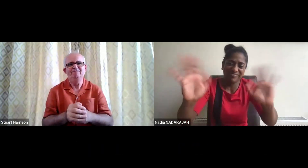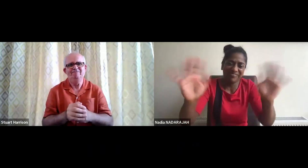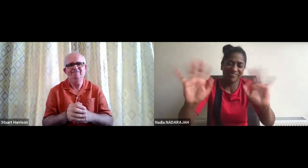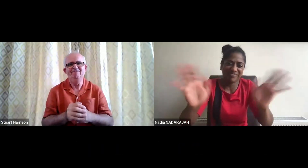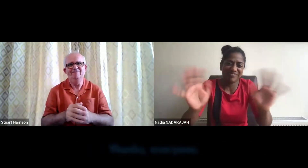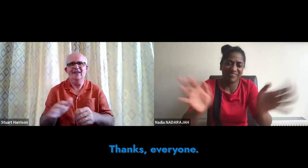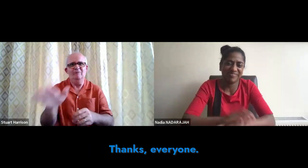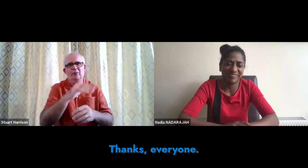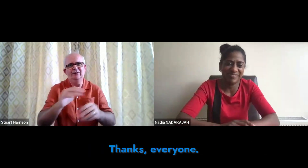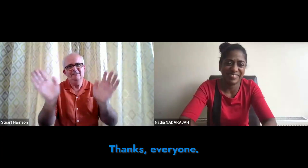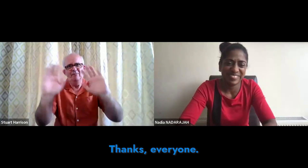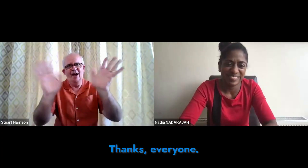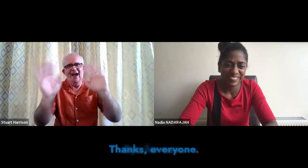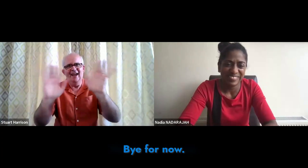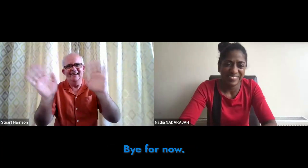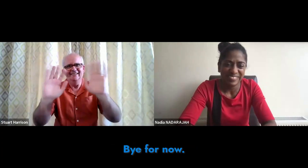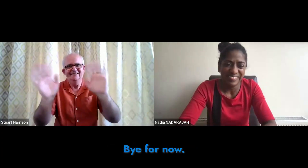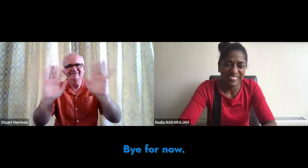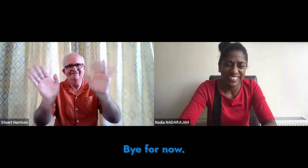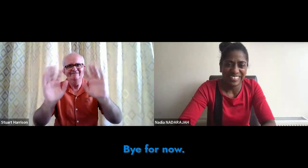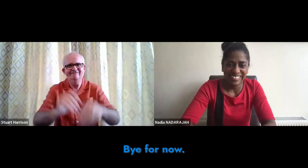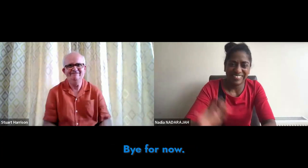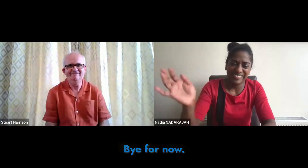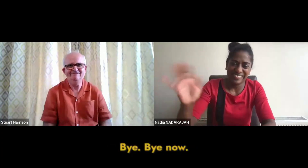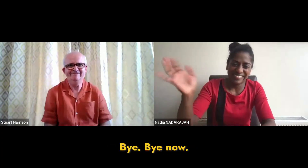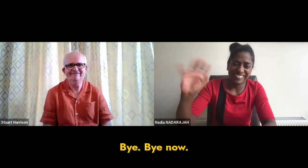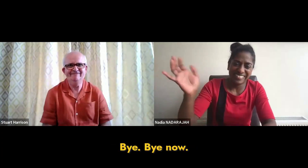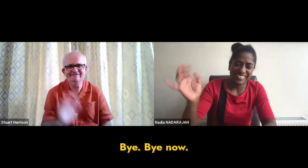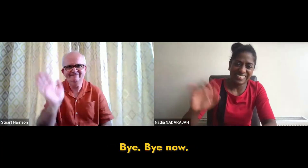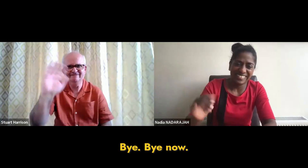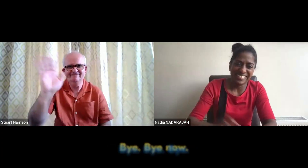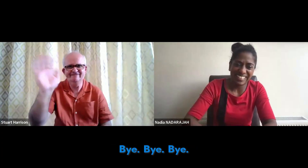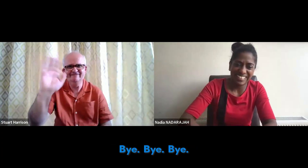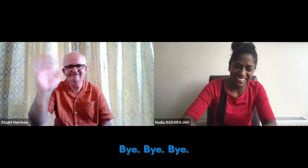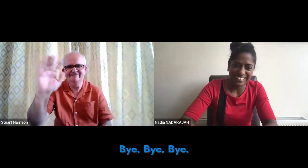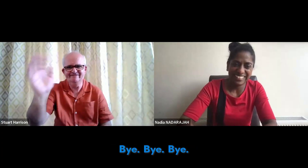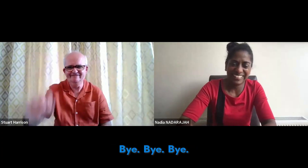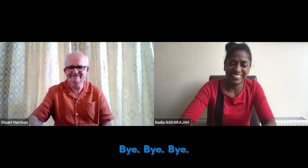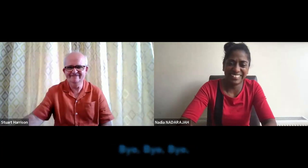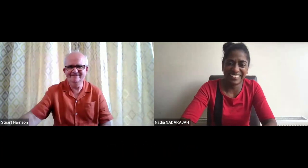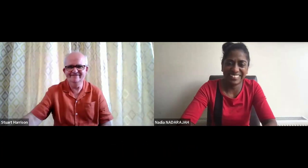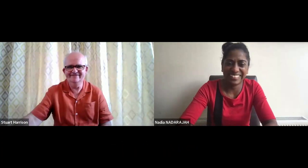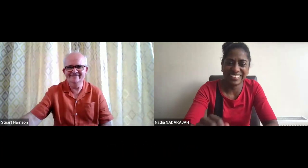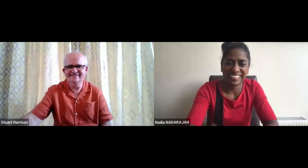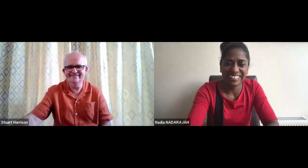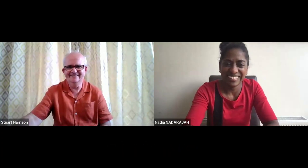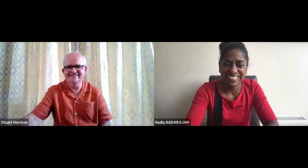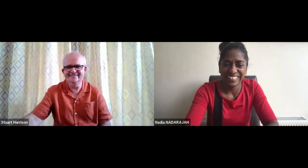Thanks, everyone. Bye for now. Bye bye now. Bye bye bye.